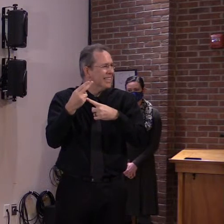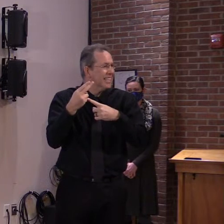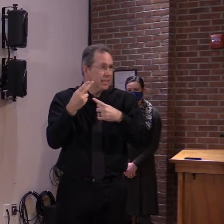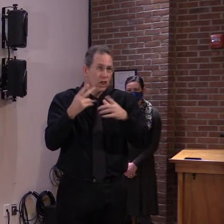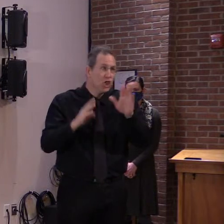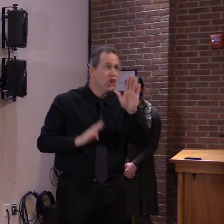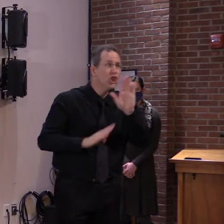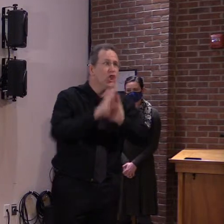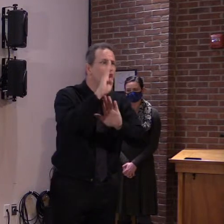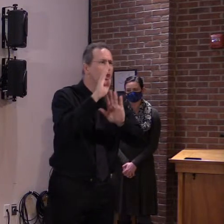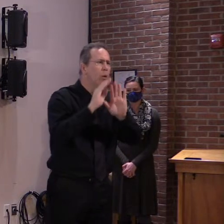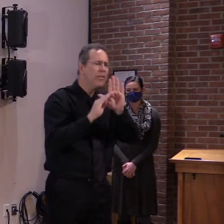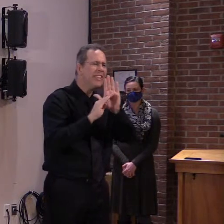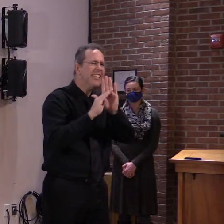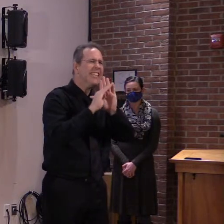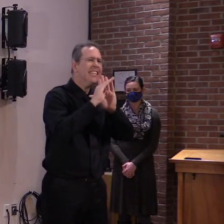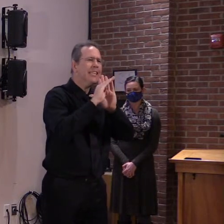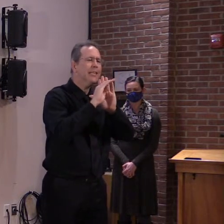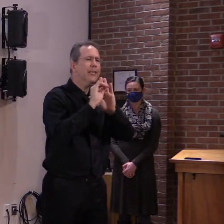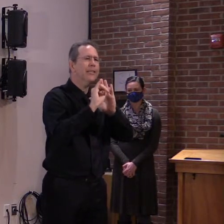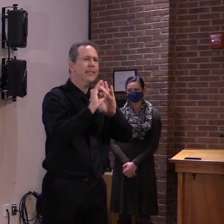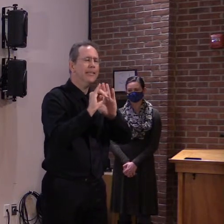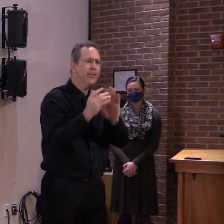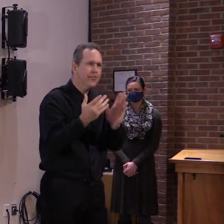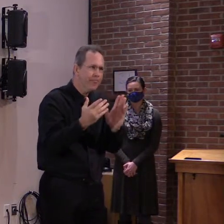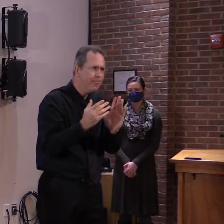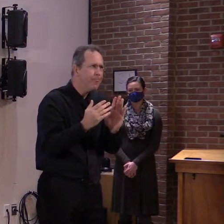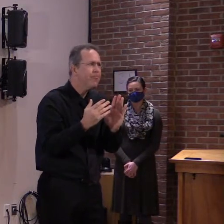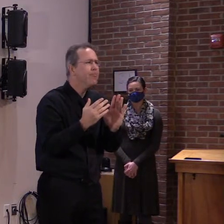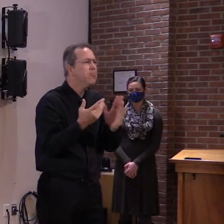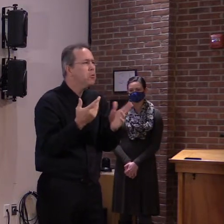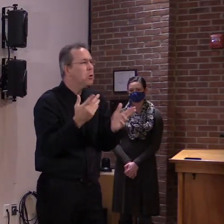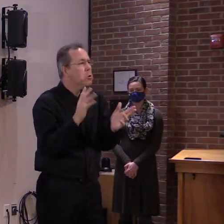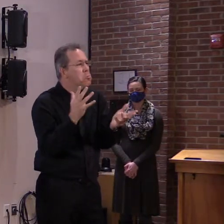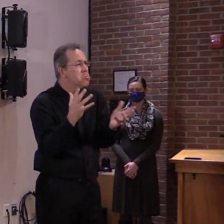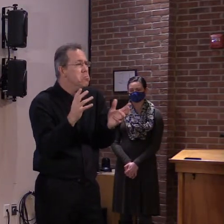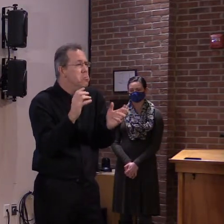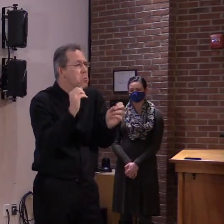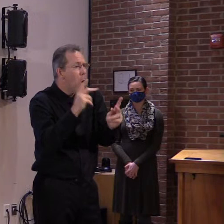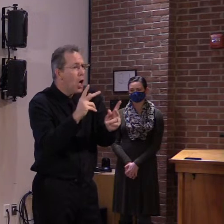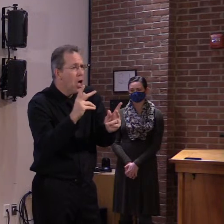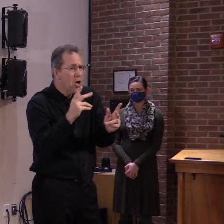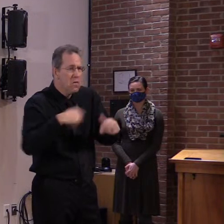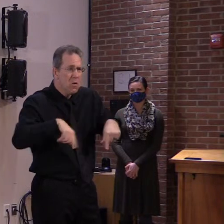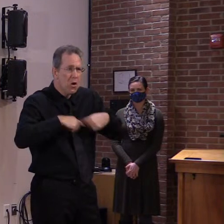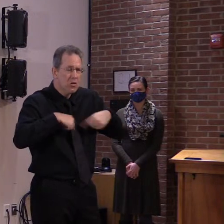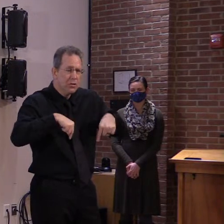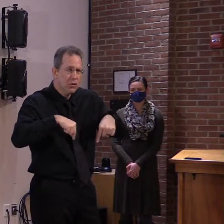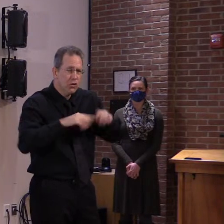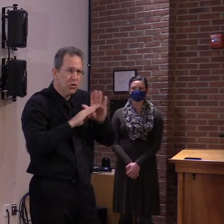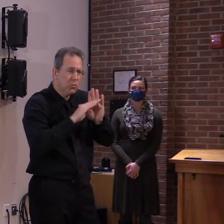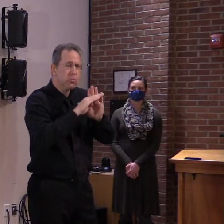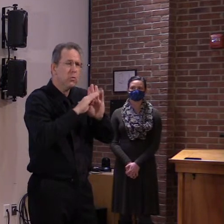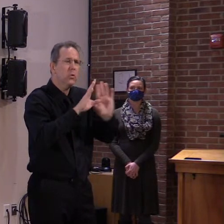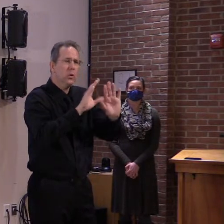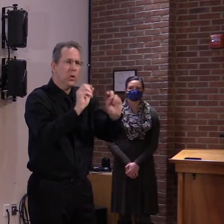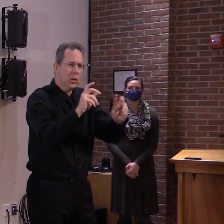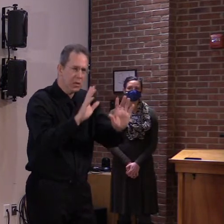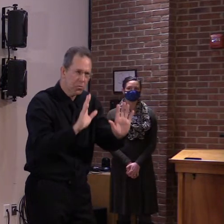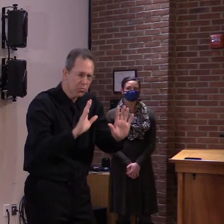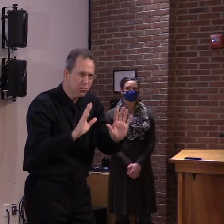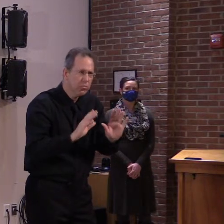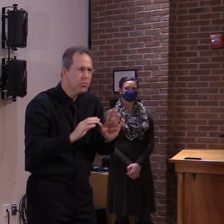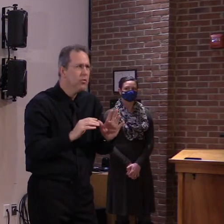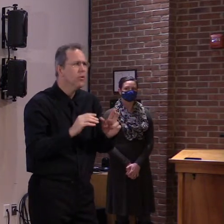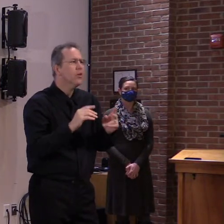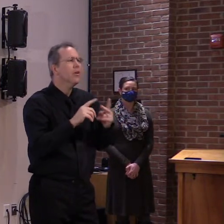into place. So good news, and again, from my standpoint, we just need a couple more days to be sure